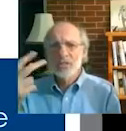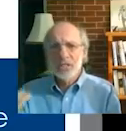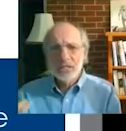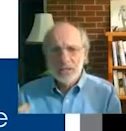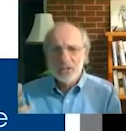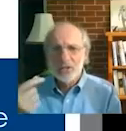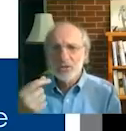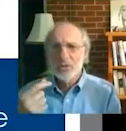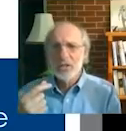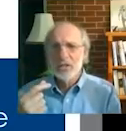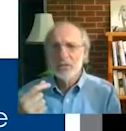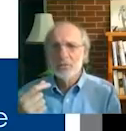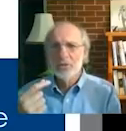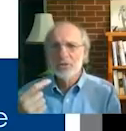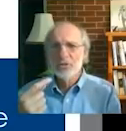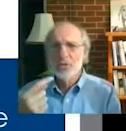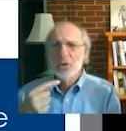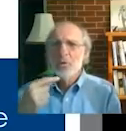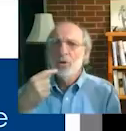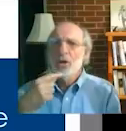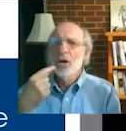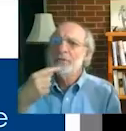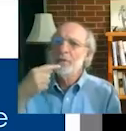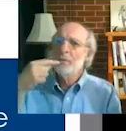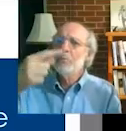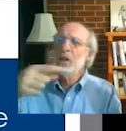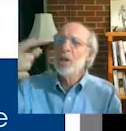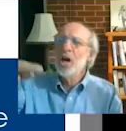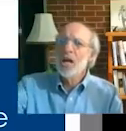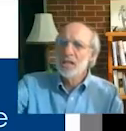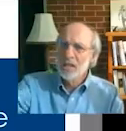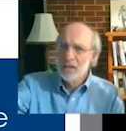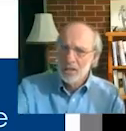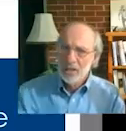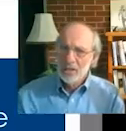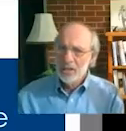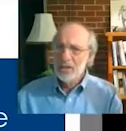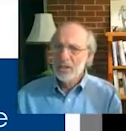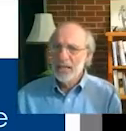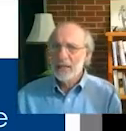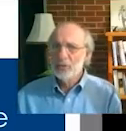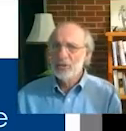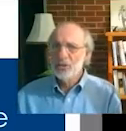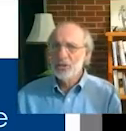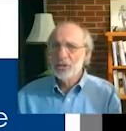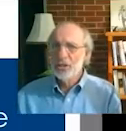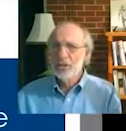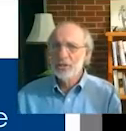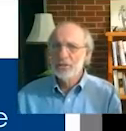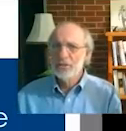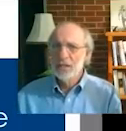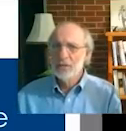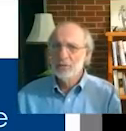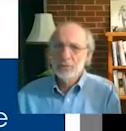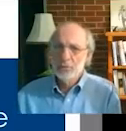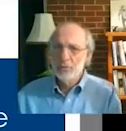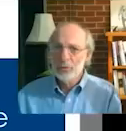to attend to another person will often block their acquisition